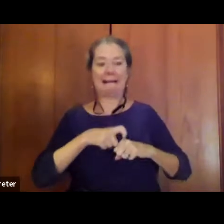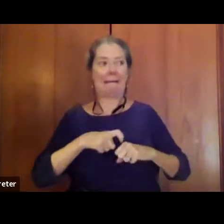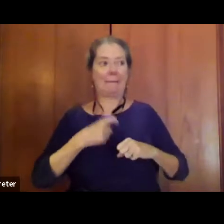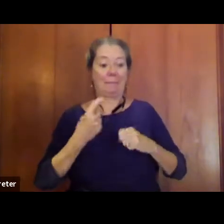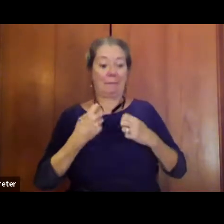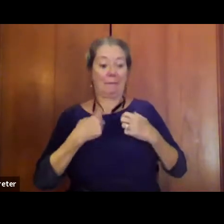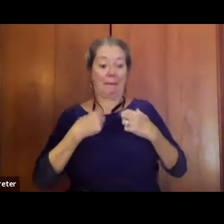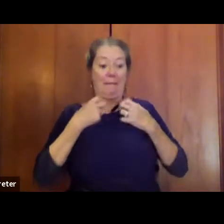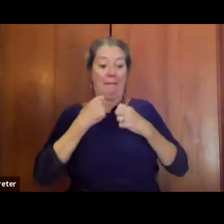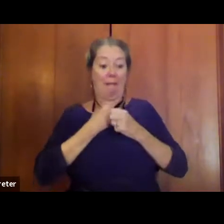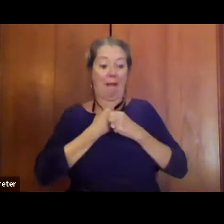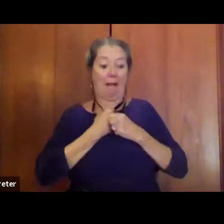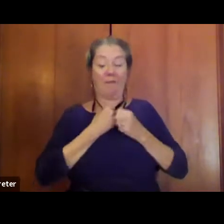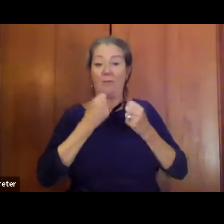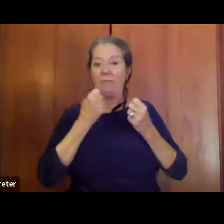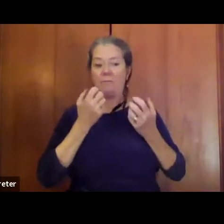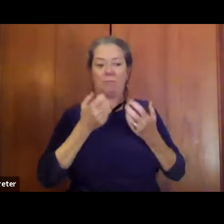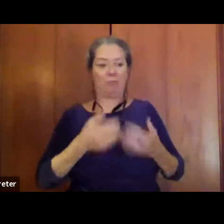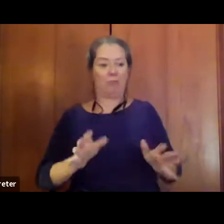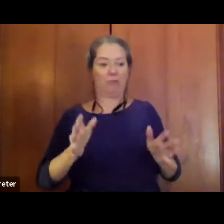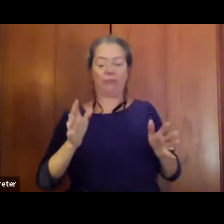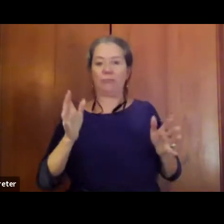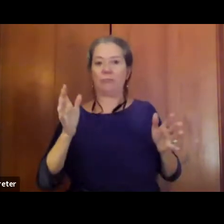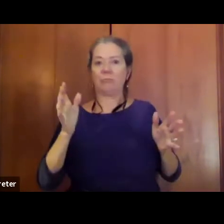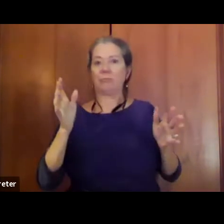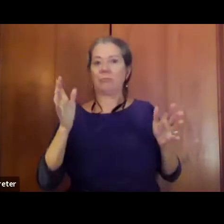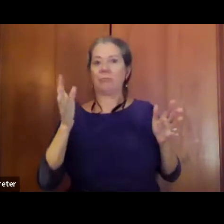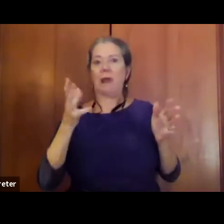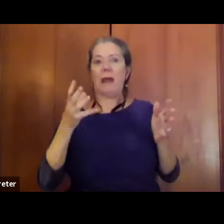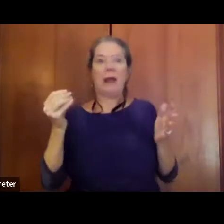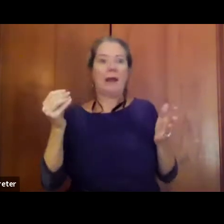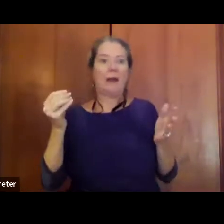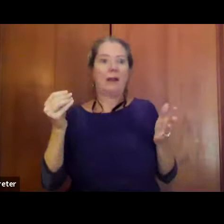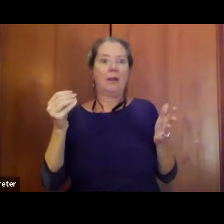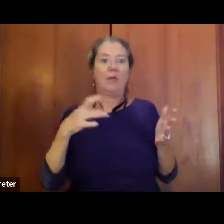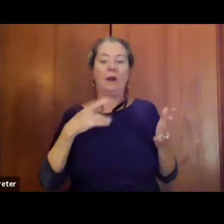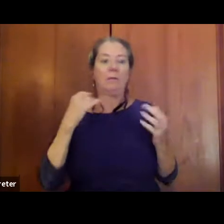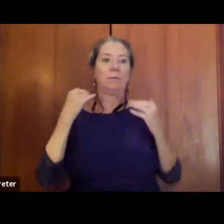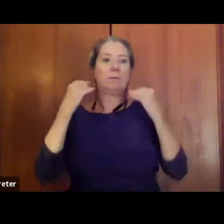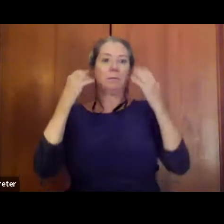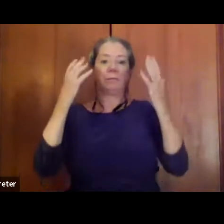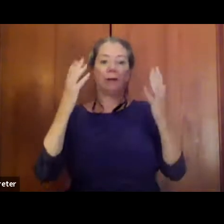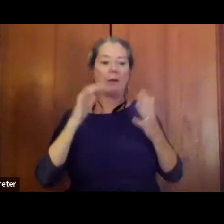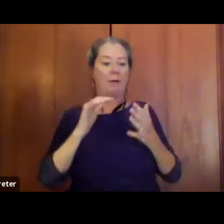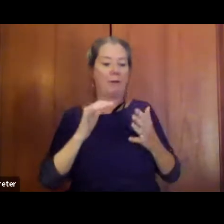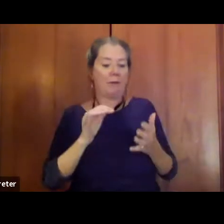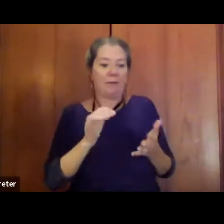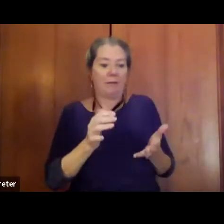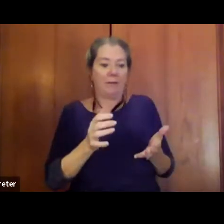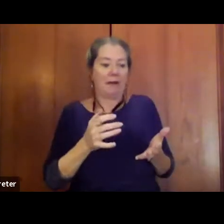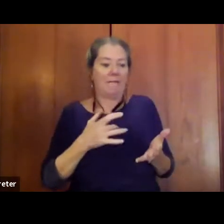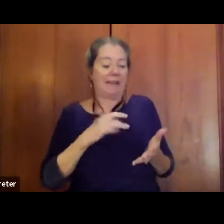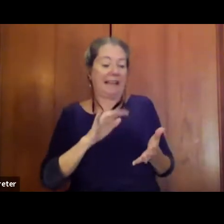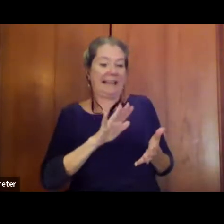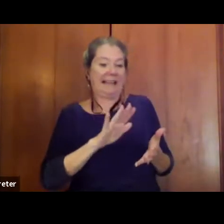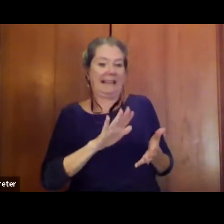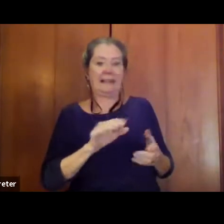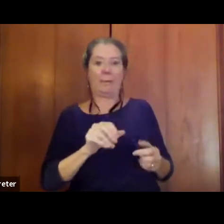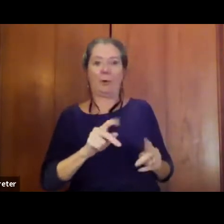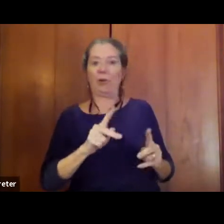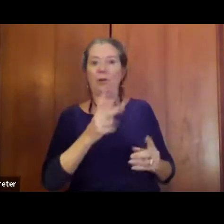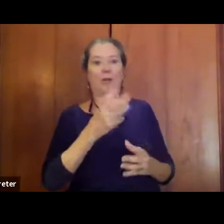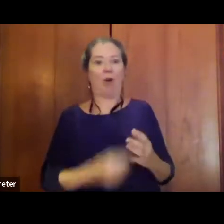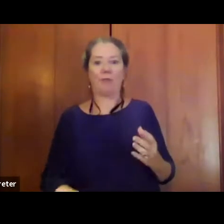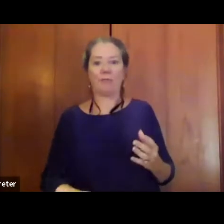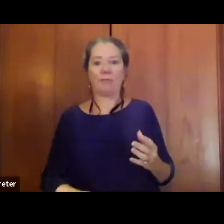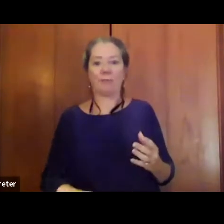ones, and how when blindsided, we can become truly overcome by lost opportunities. I've no data on this